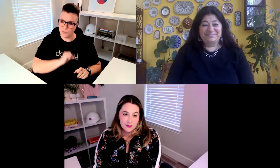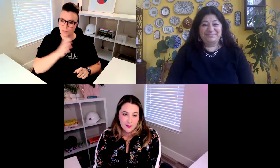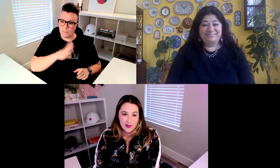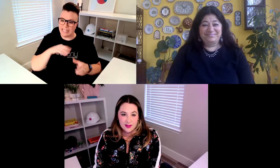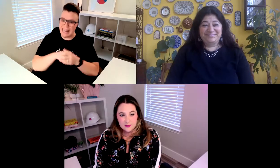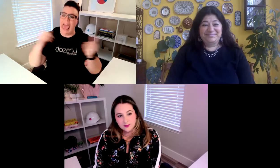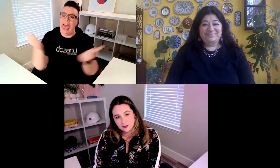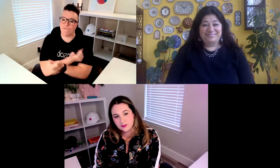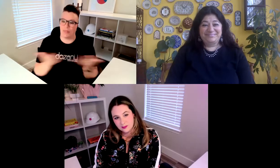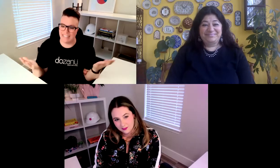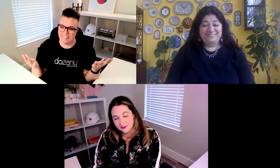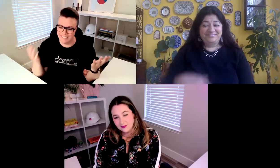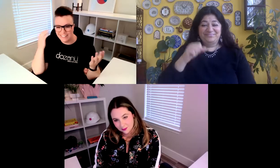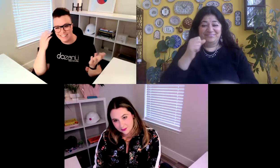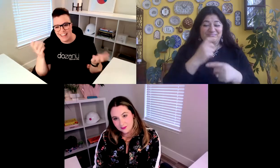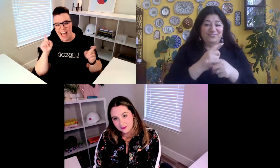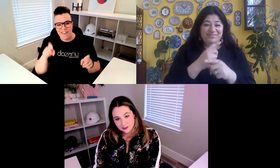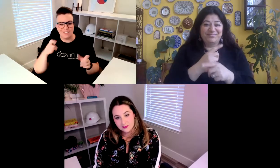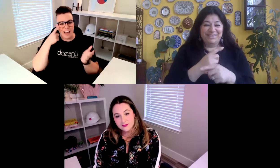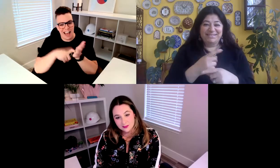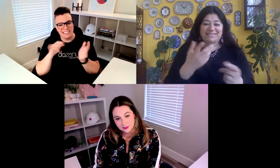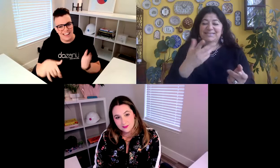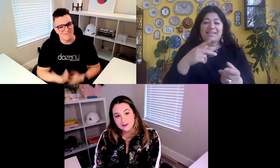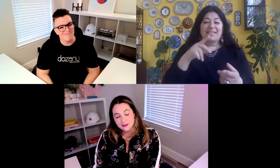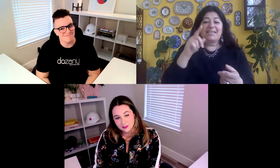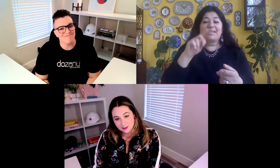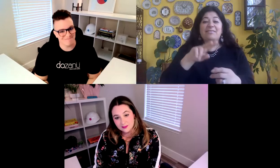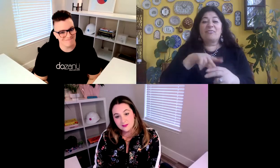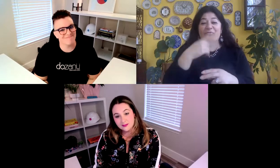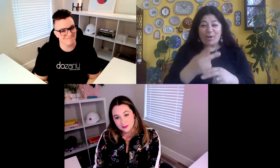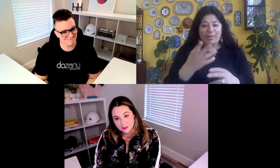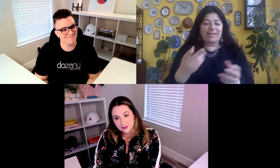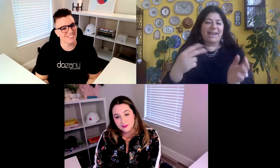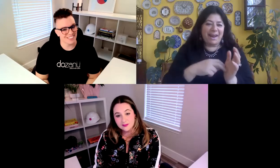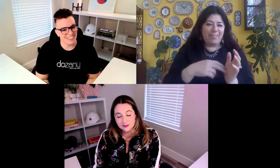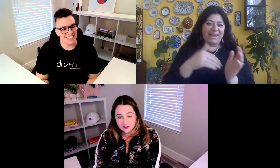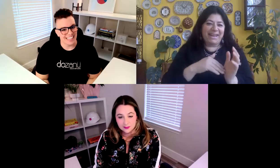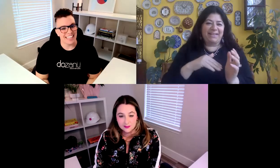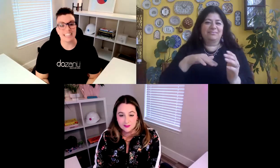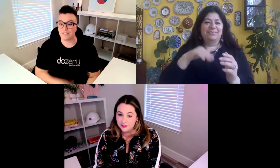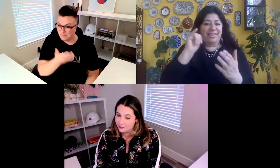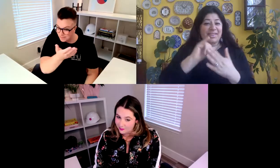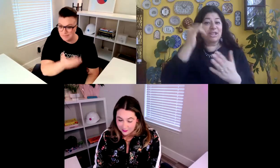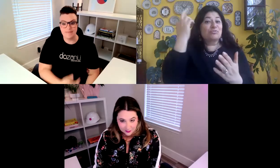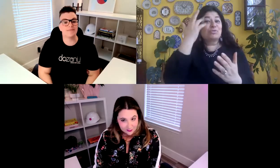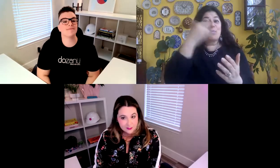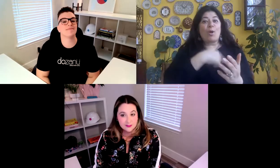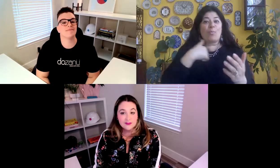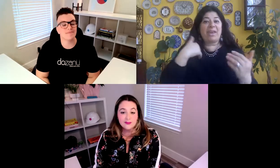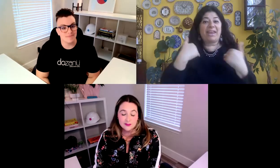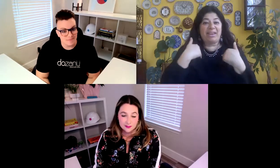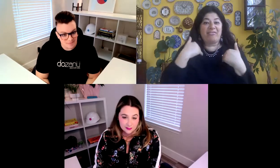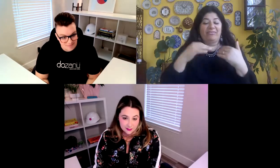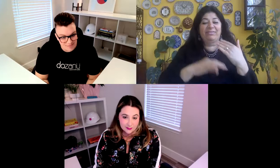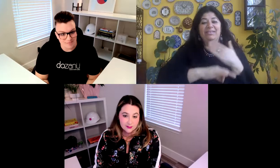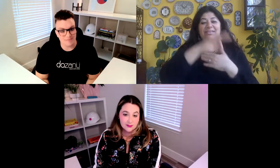our own way, but we are not superwomen in every single aspect for every task. That's what I realized. And this is Sophia, right? If you fall,